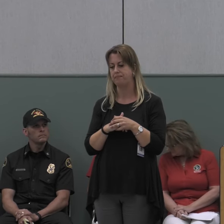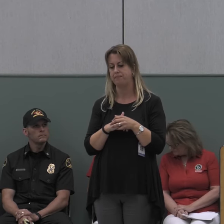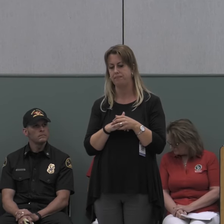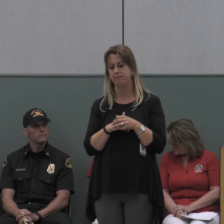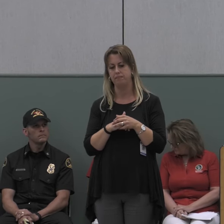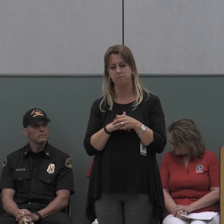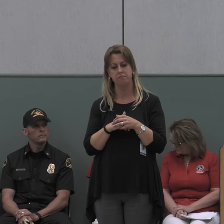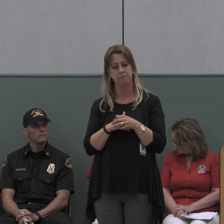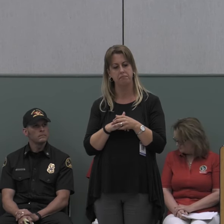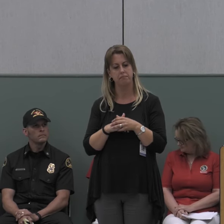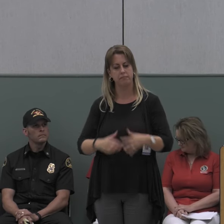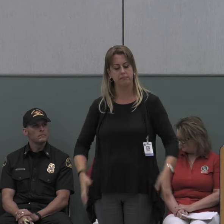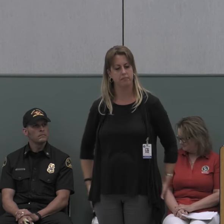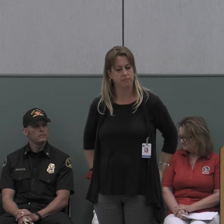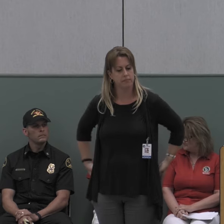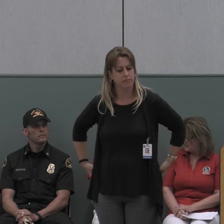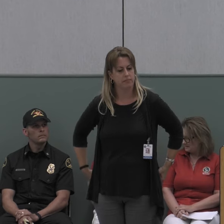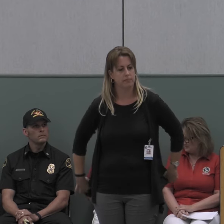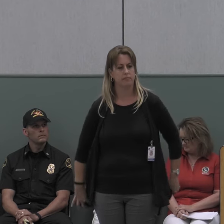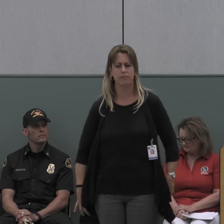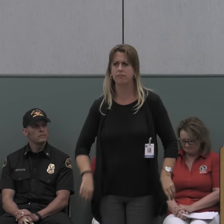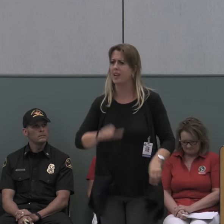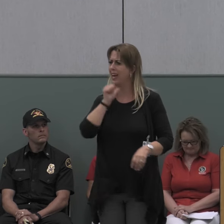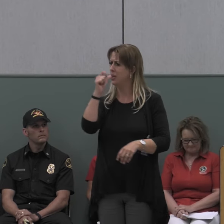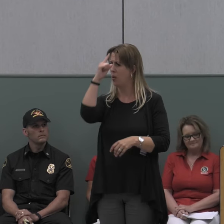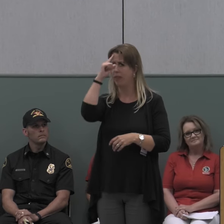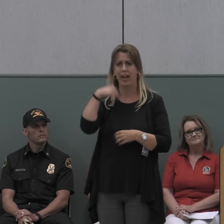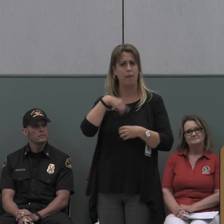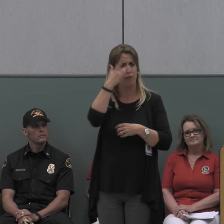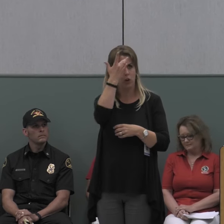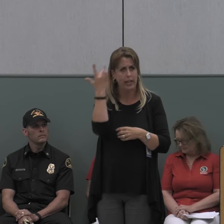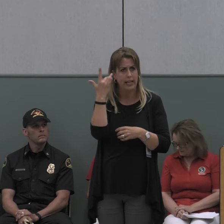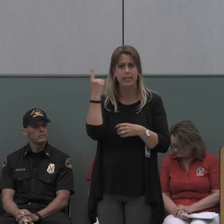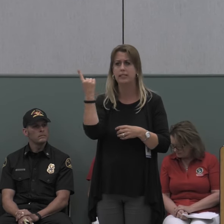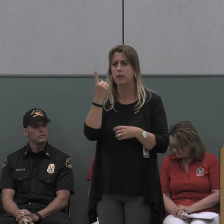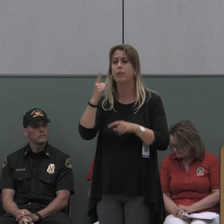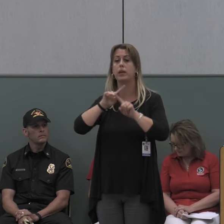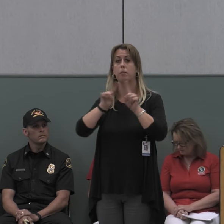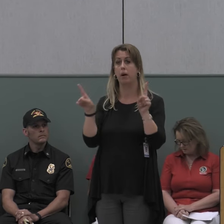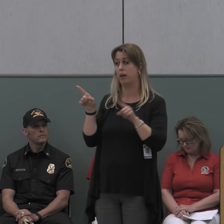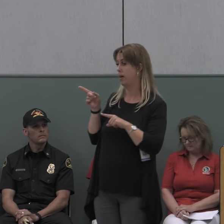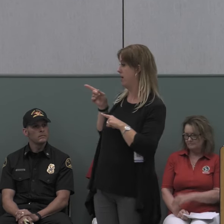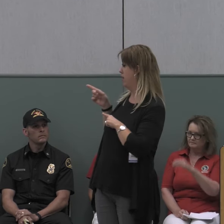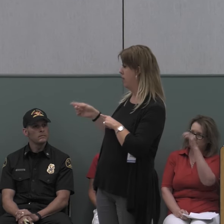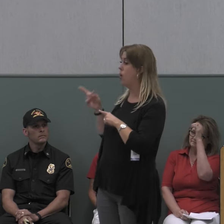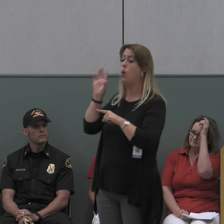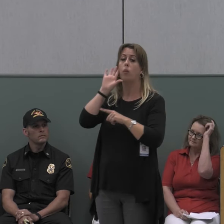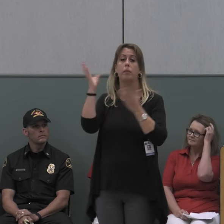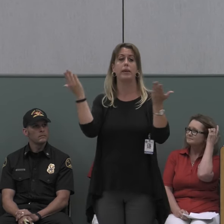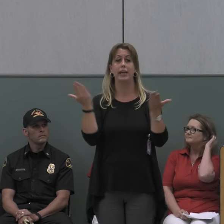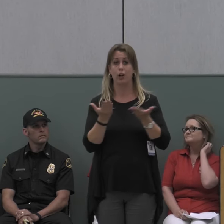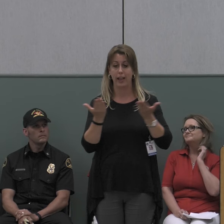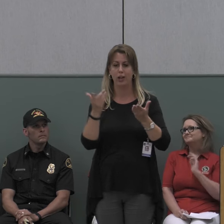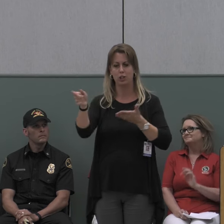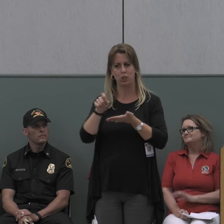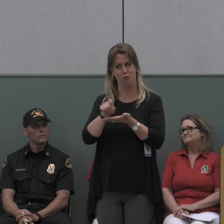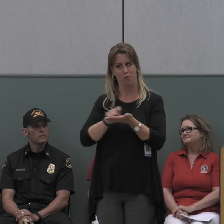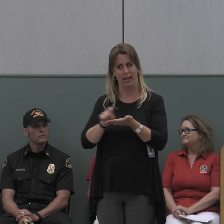I don't think there's anything I'm leaving out, but if there is, I will be here later. Felisa will be here later. She writes faster than I do.